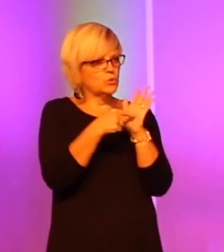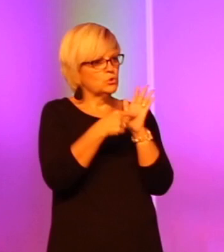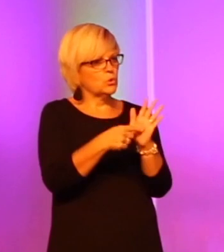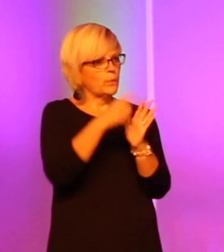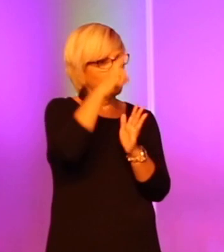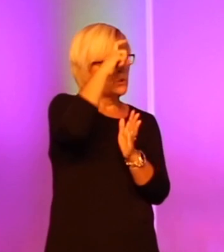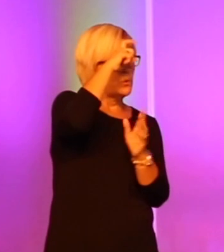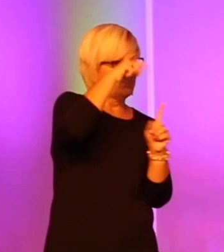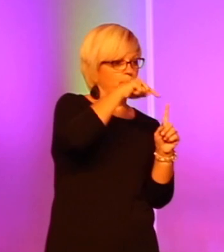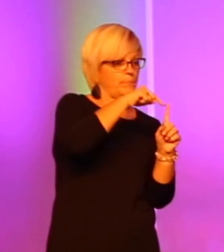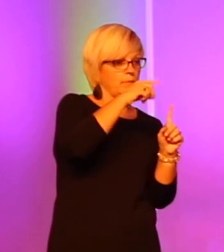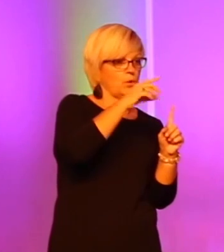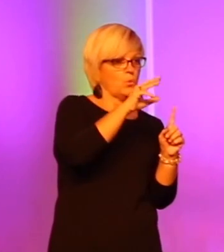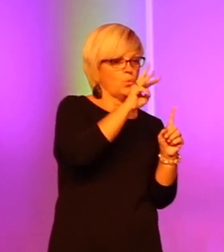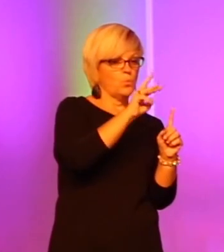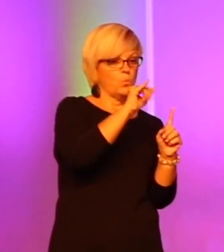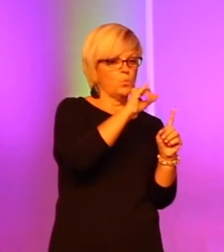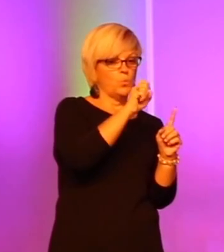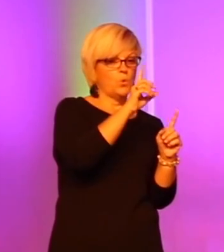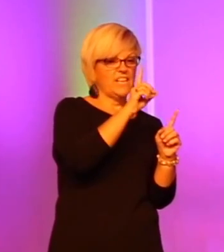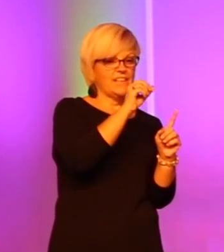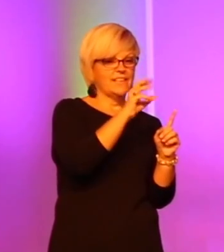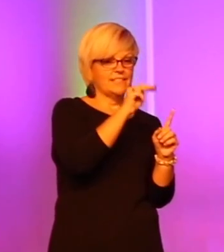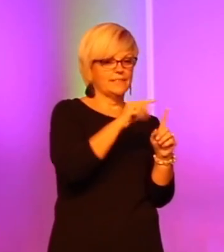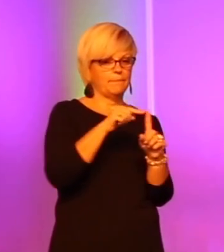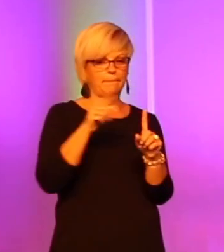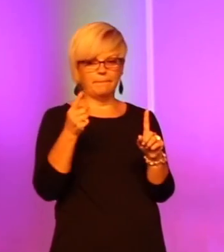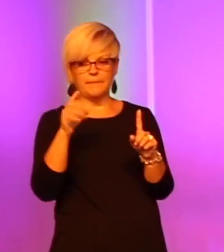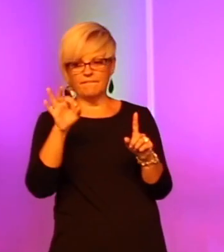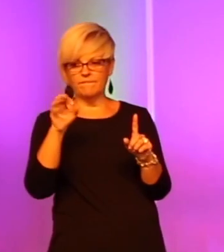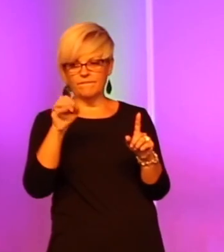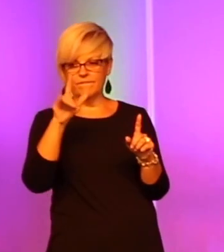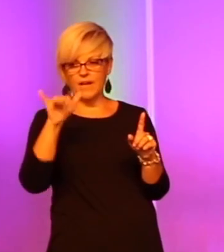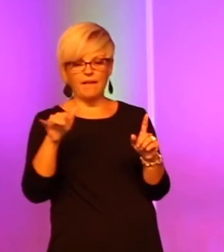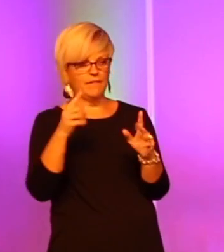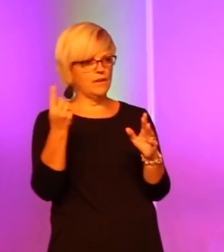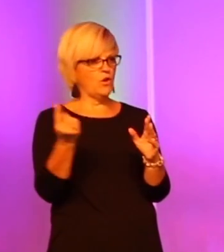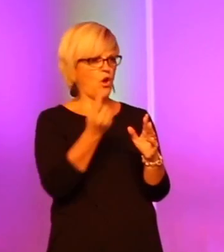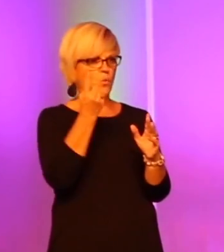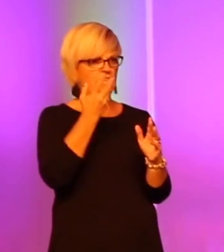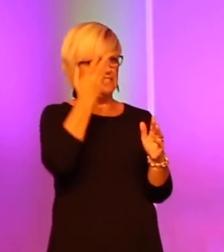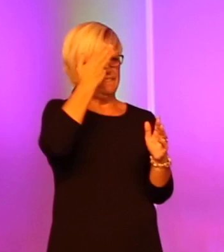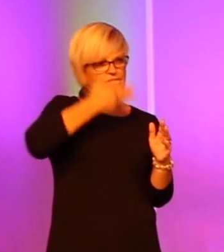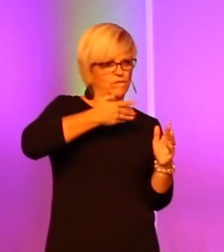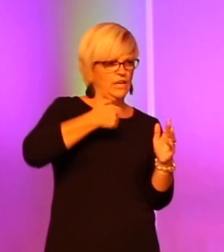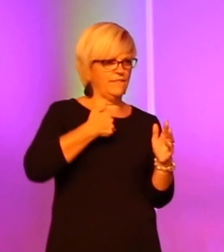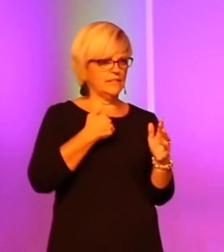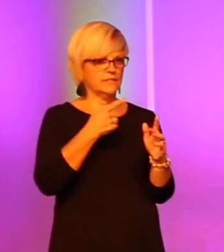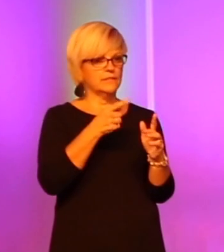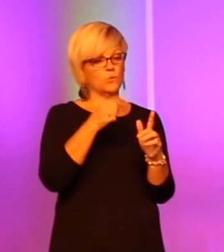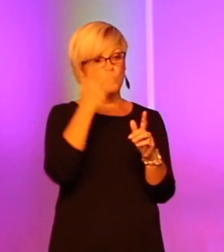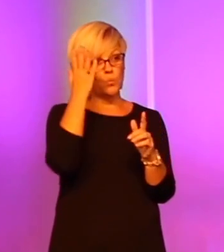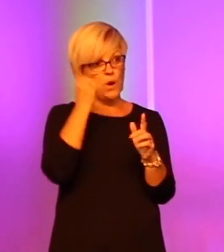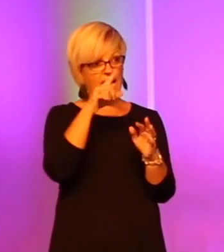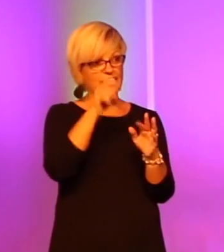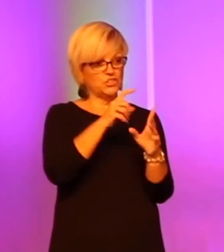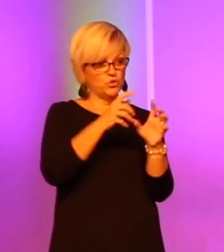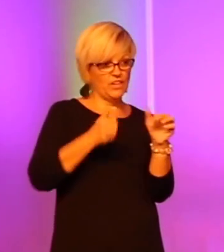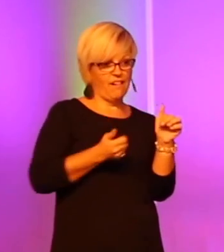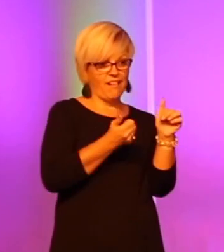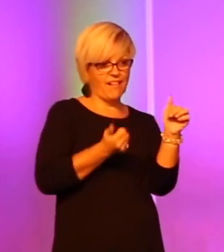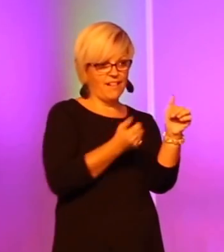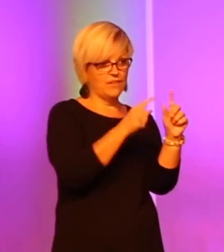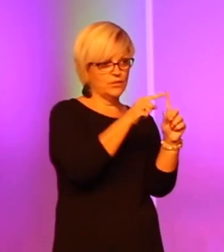folly are always in front of us. And Proverbs is trying to show us why we should pursue wisdom and